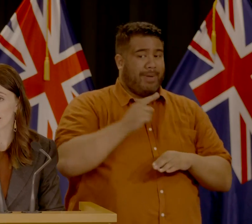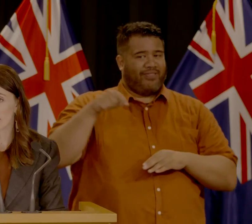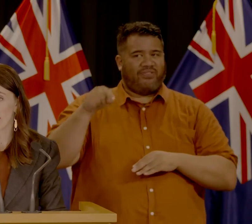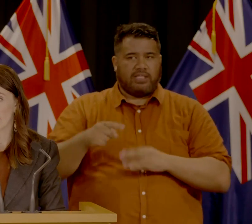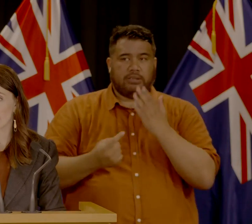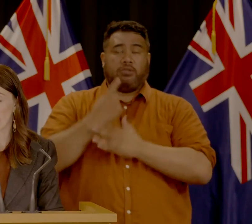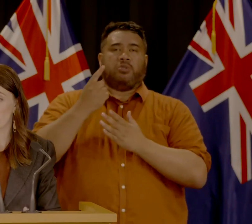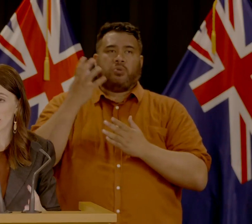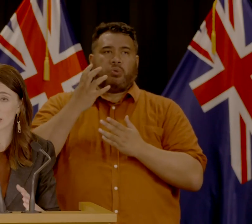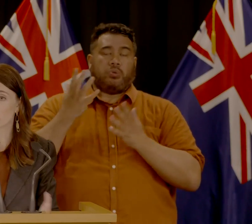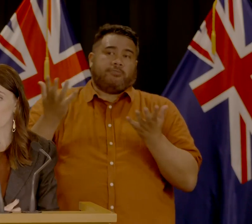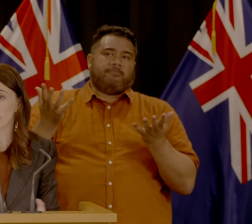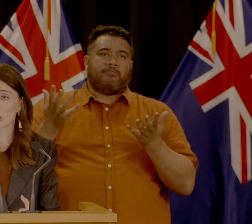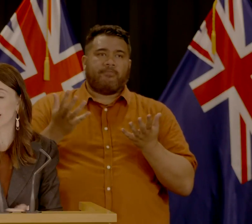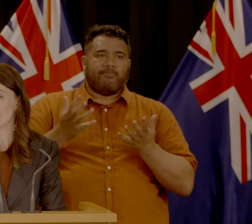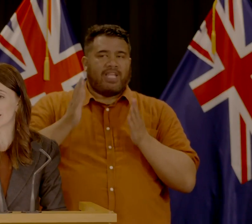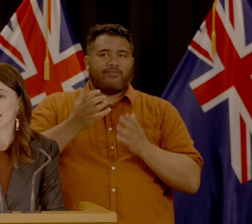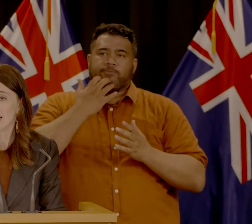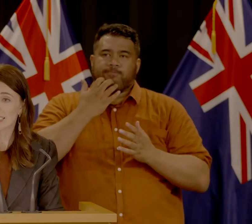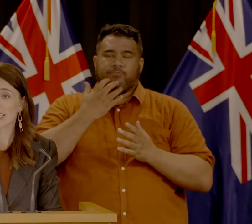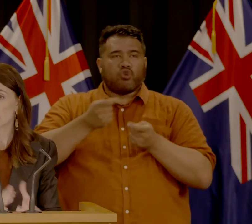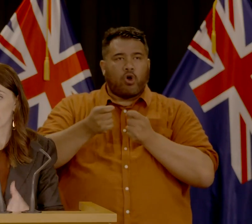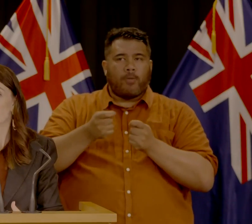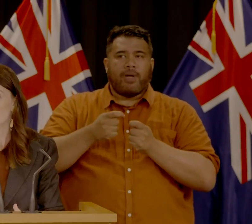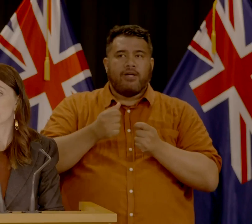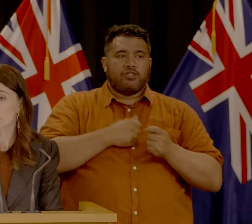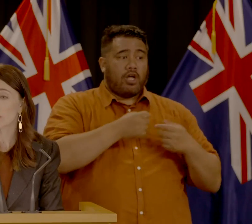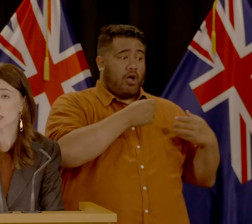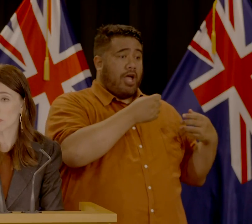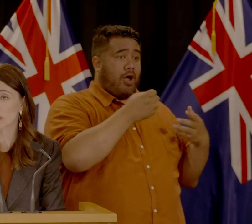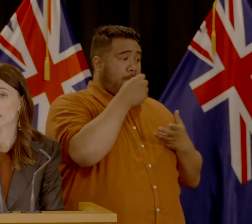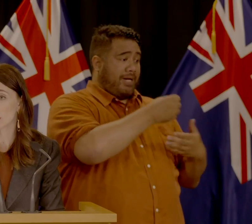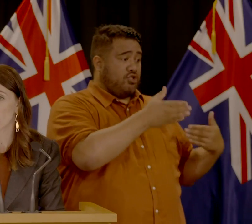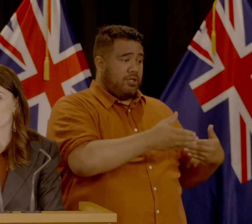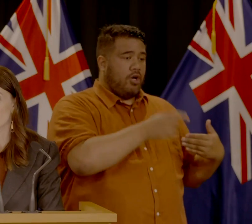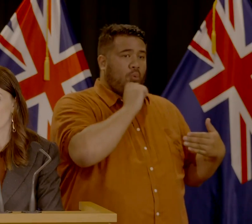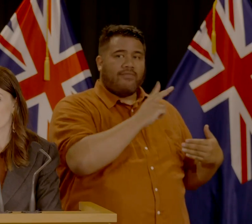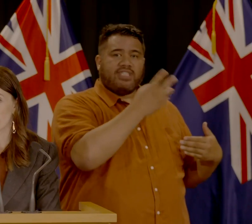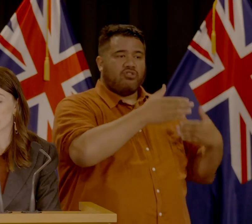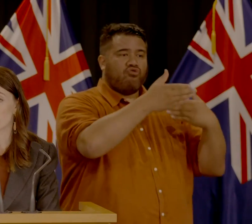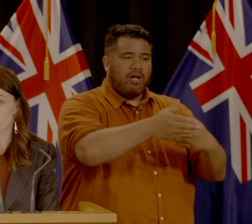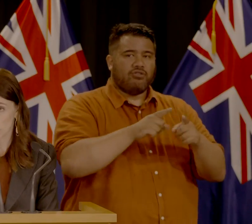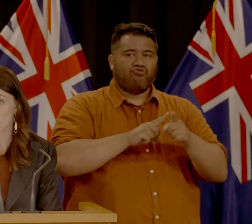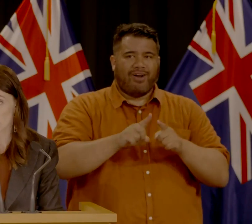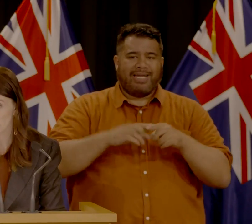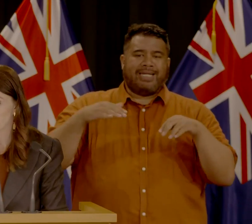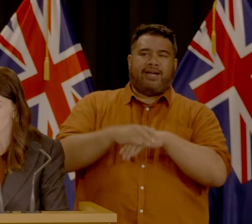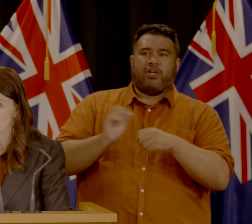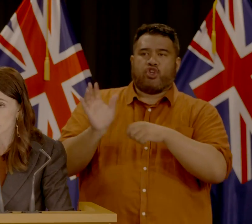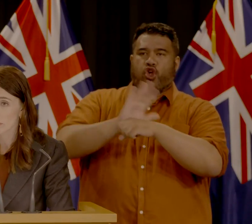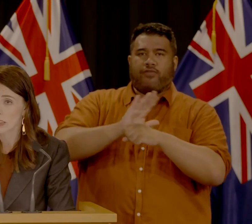to look again at making sure the budget is a second tranche for us to be responsive to the COVID-19